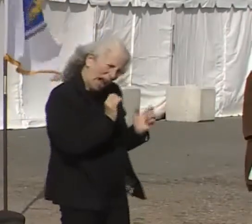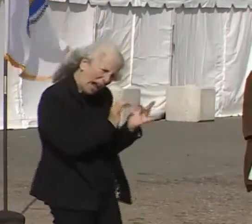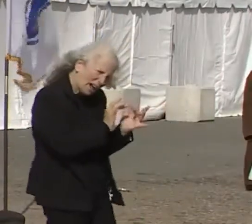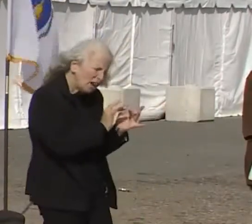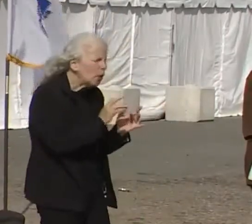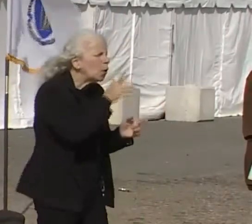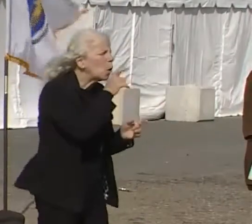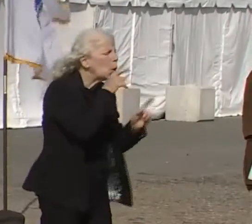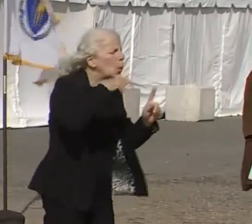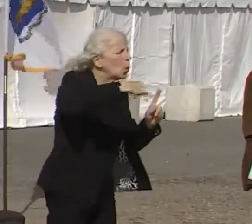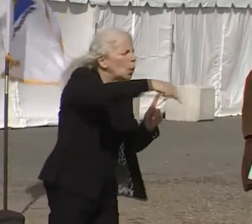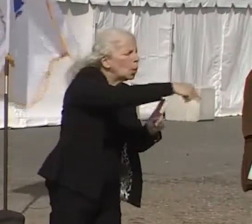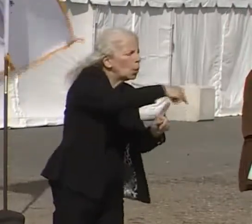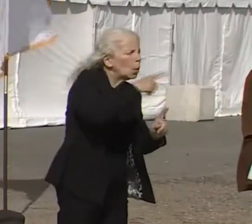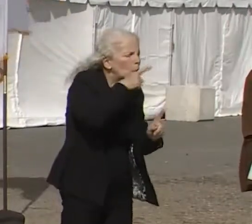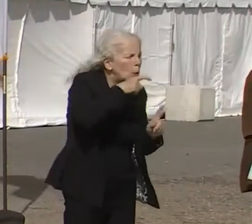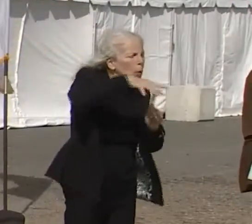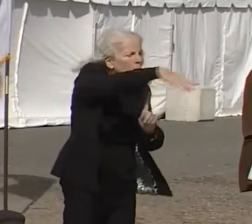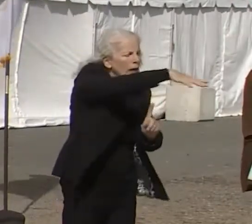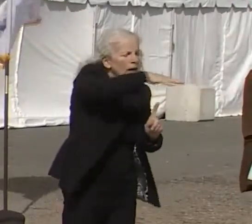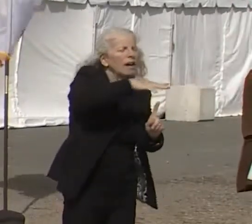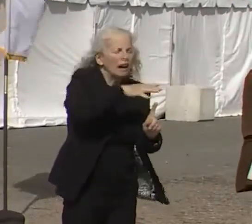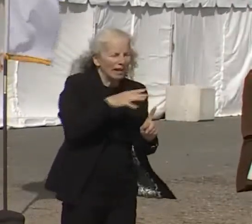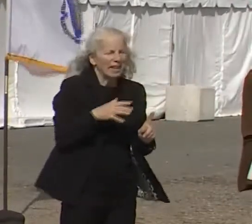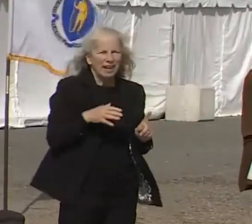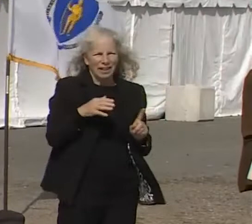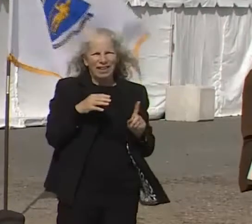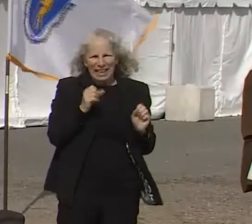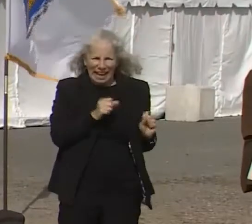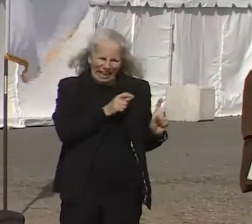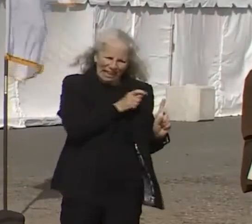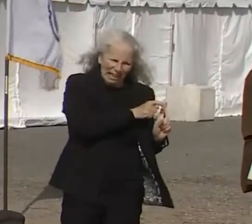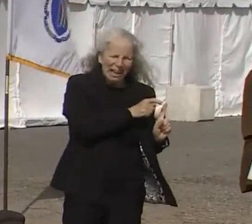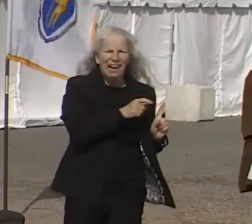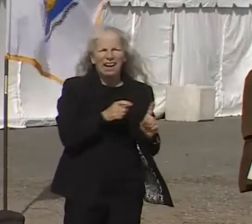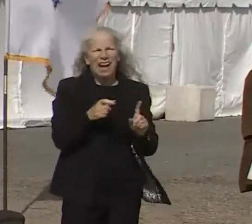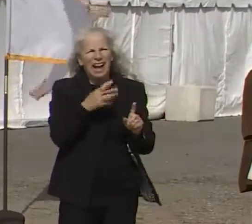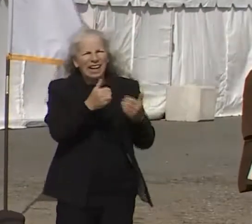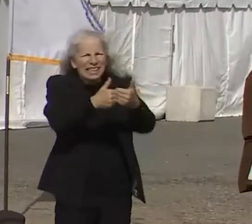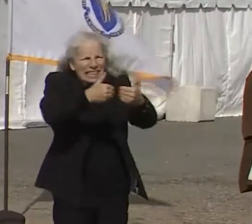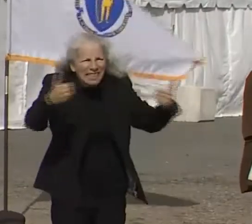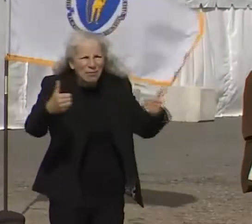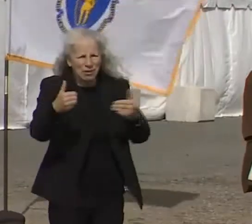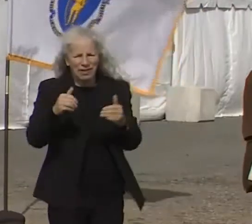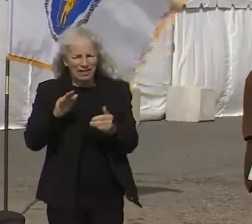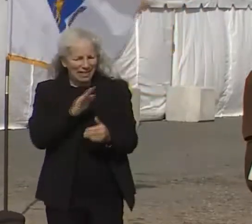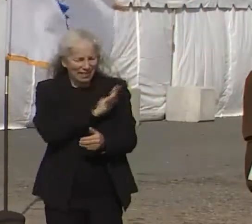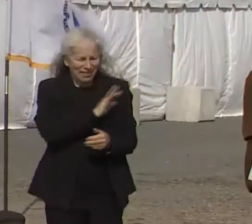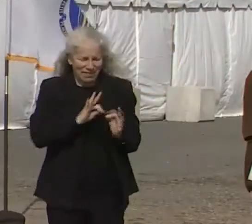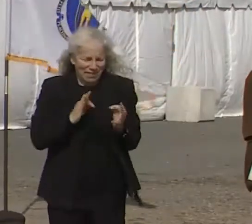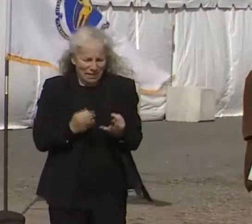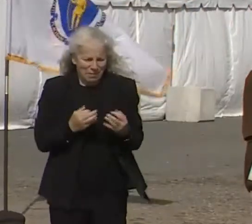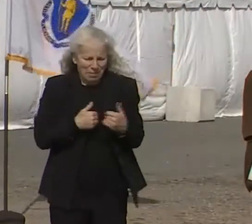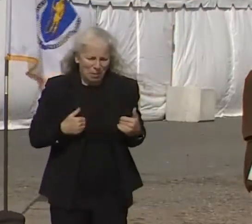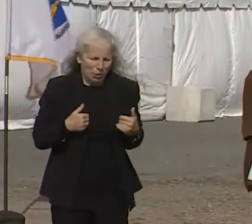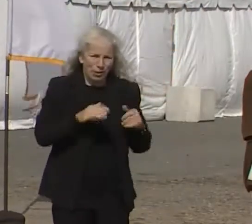them isolate and to help them deal with other issues like keeping their family safe during that period of time.